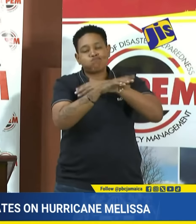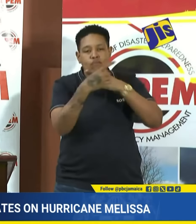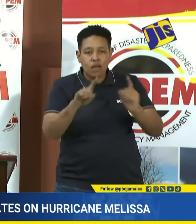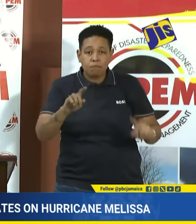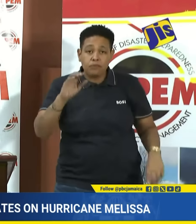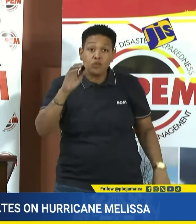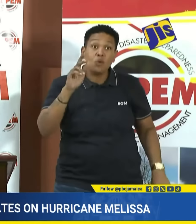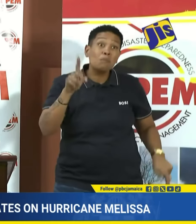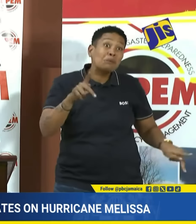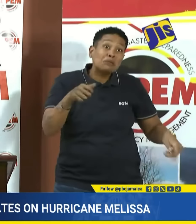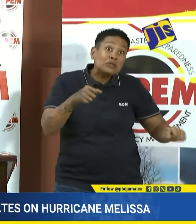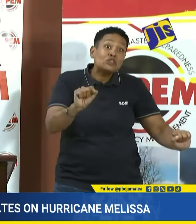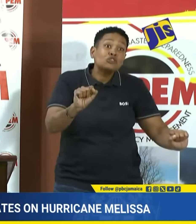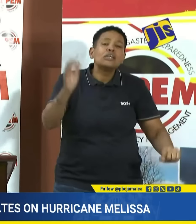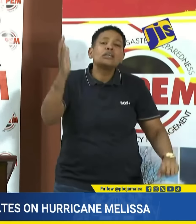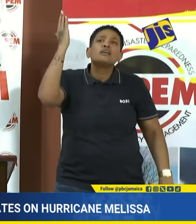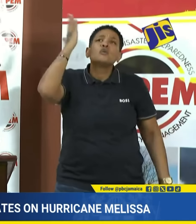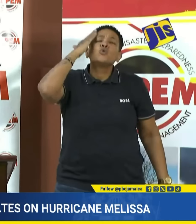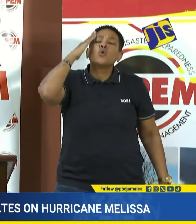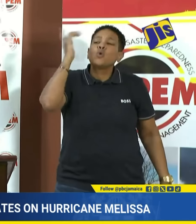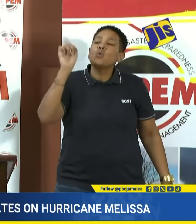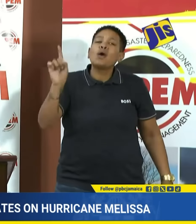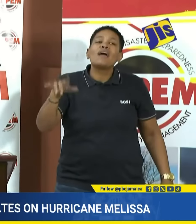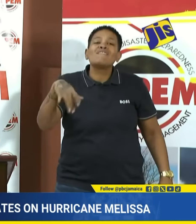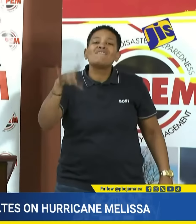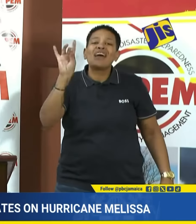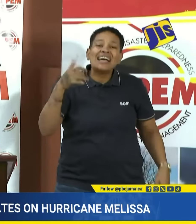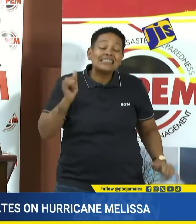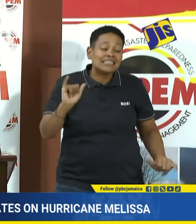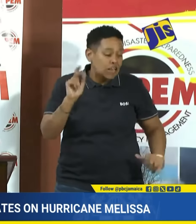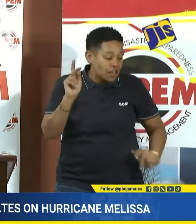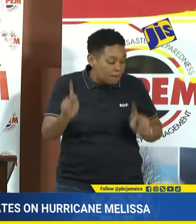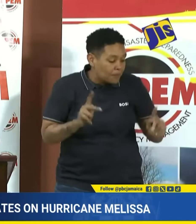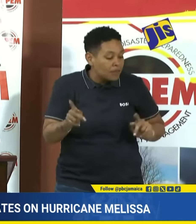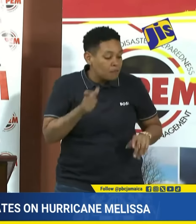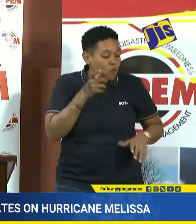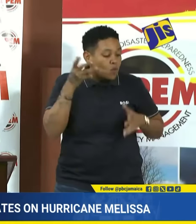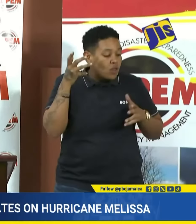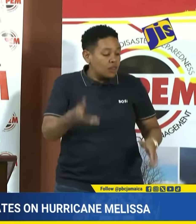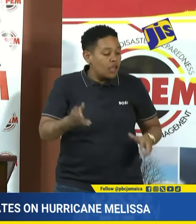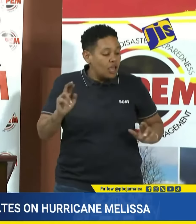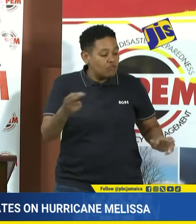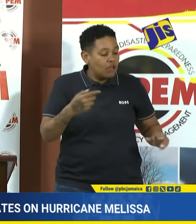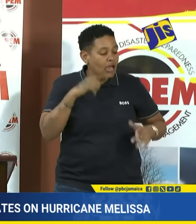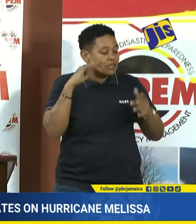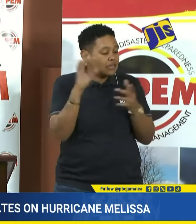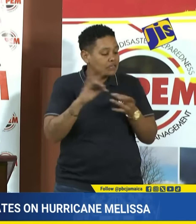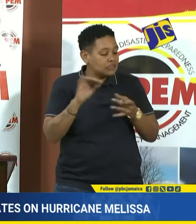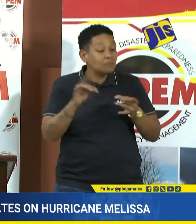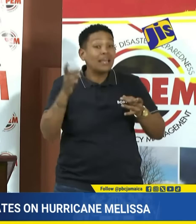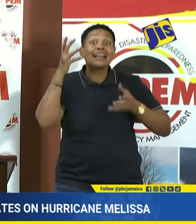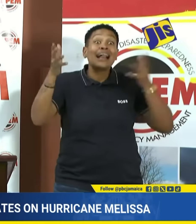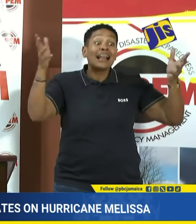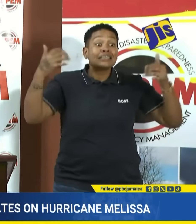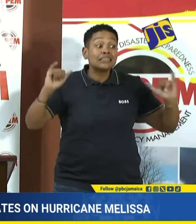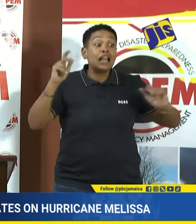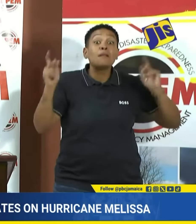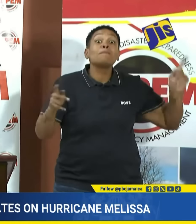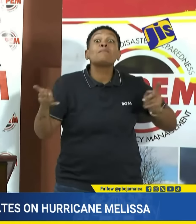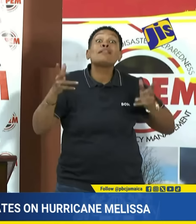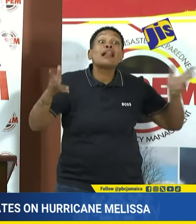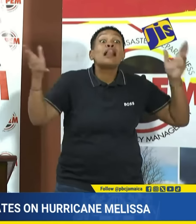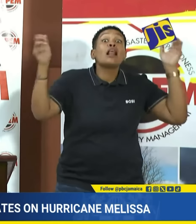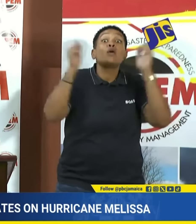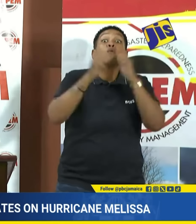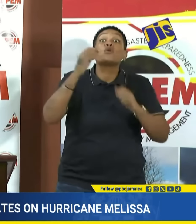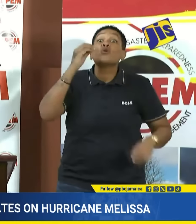person, they will know where to find it. There are still people on the ground as I speak out there